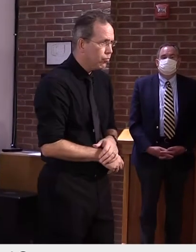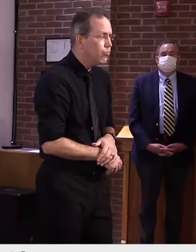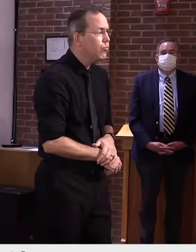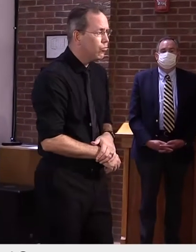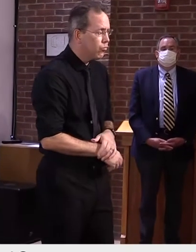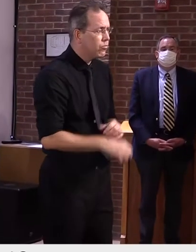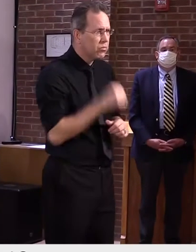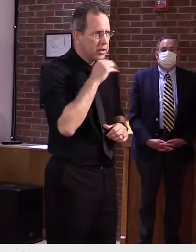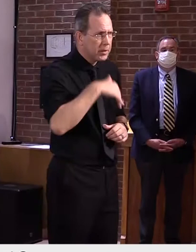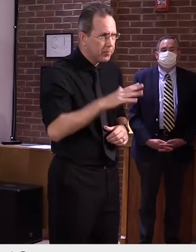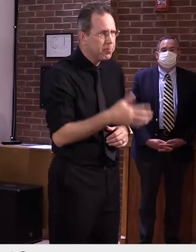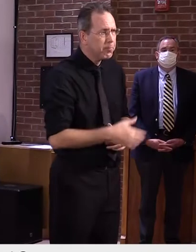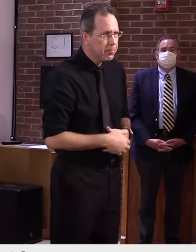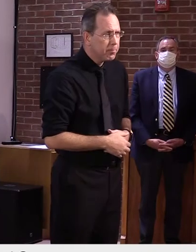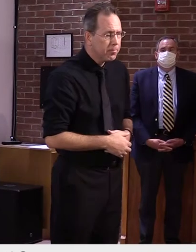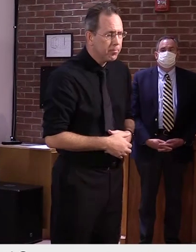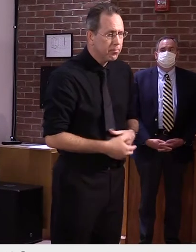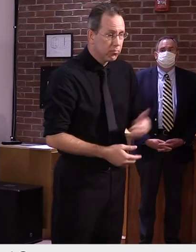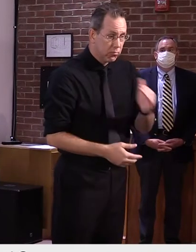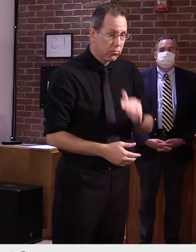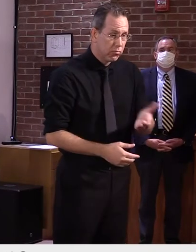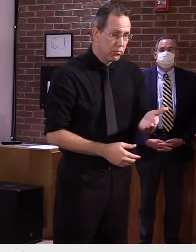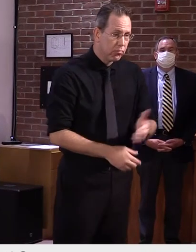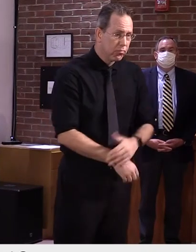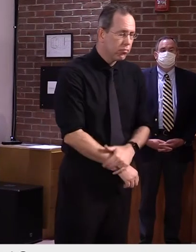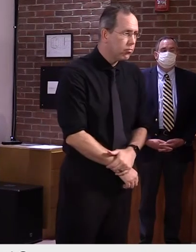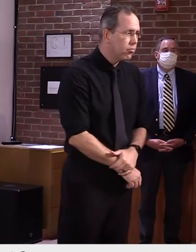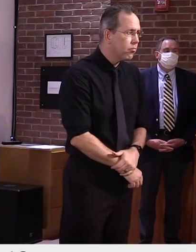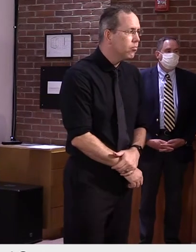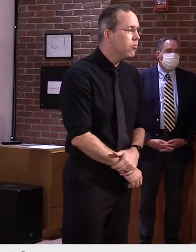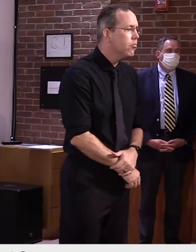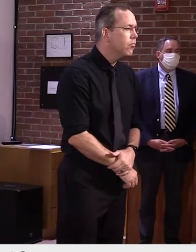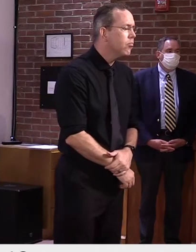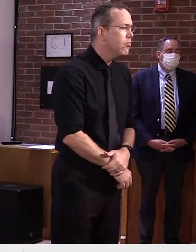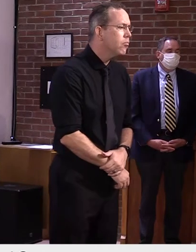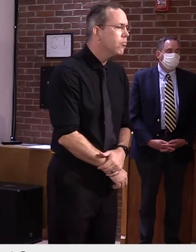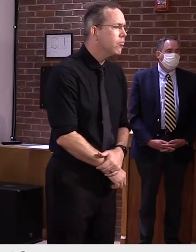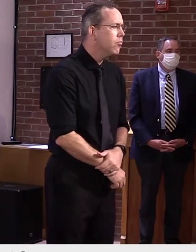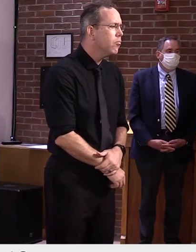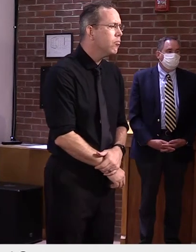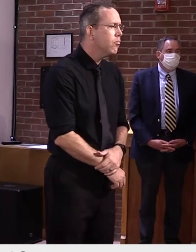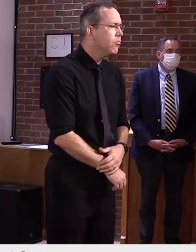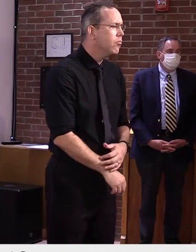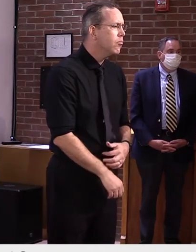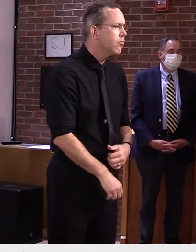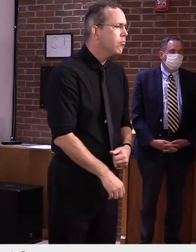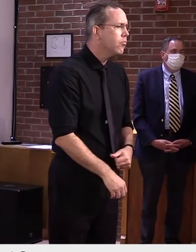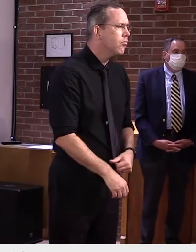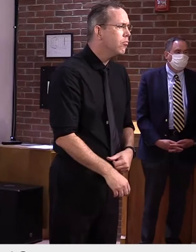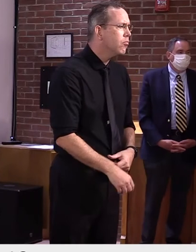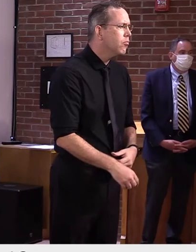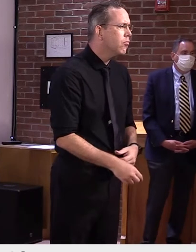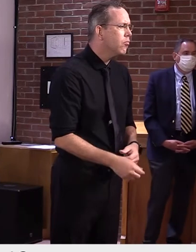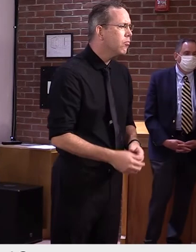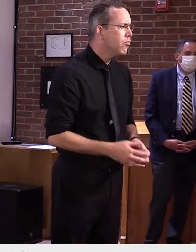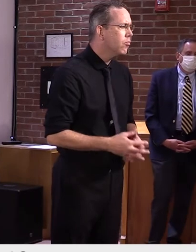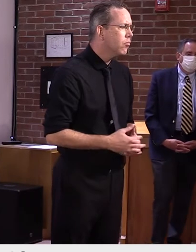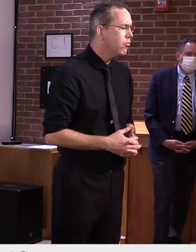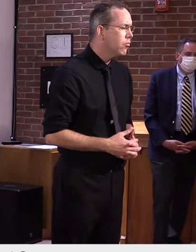couple of questions and